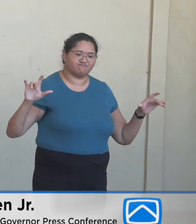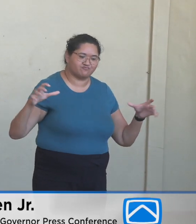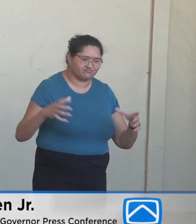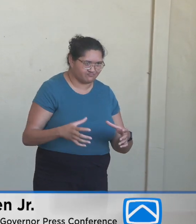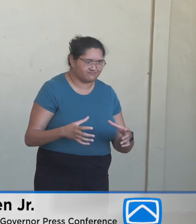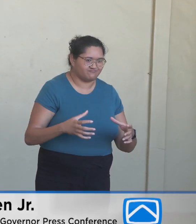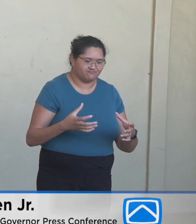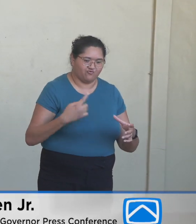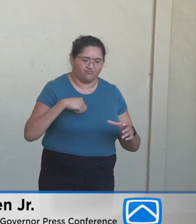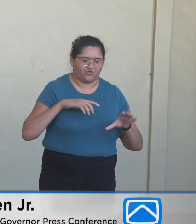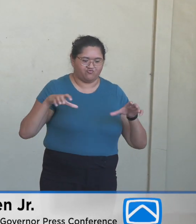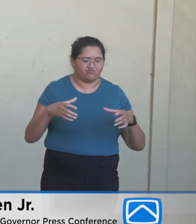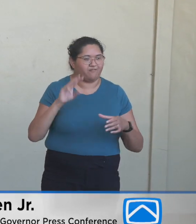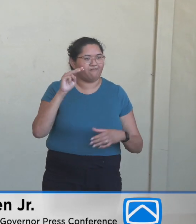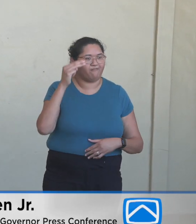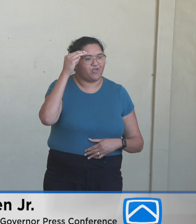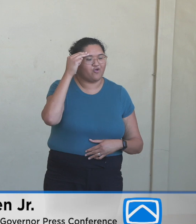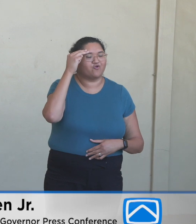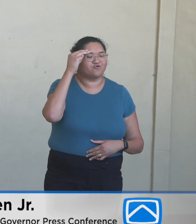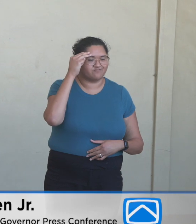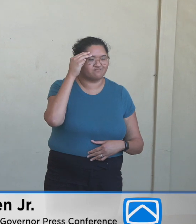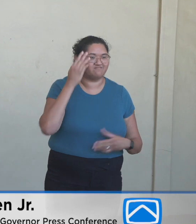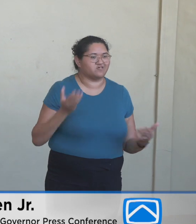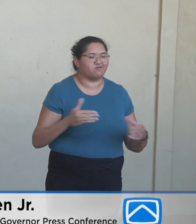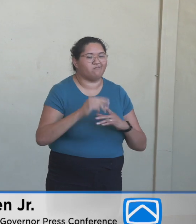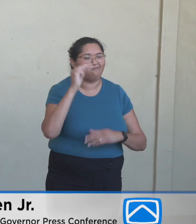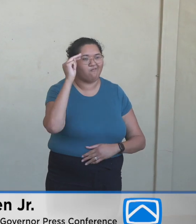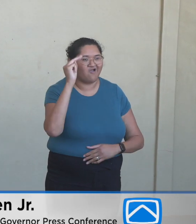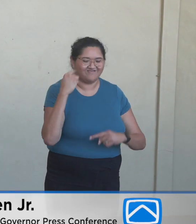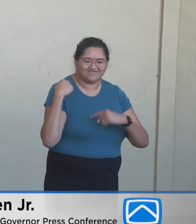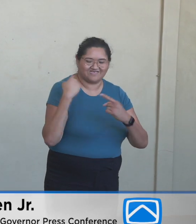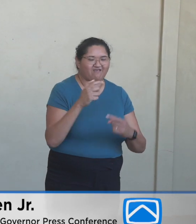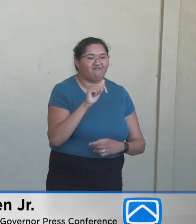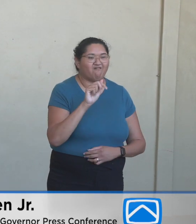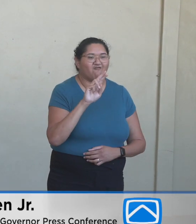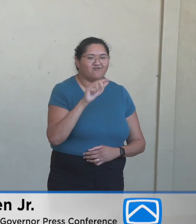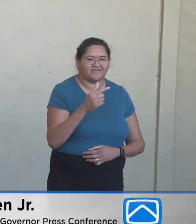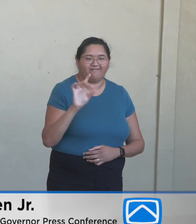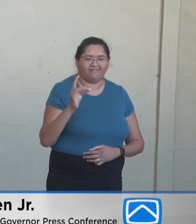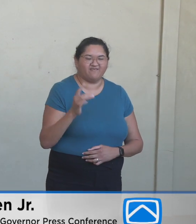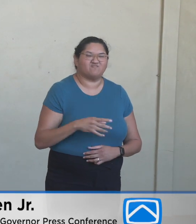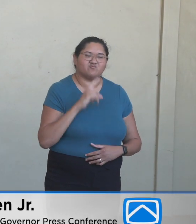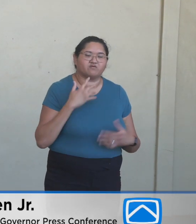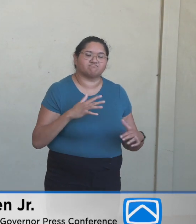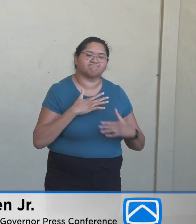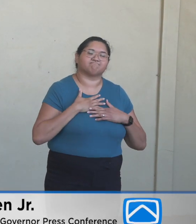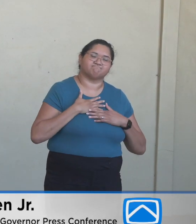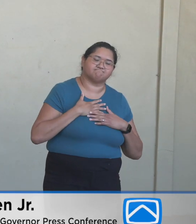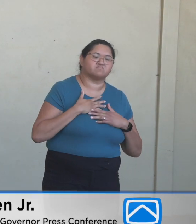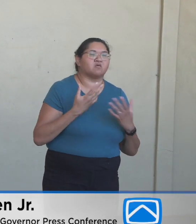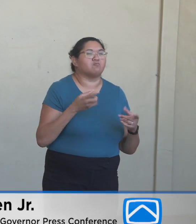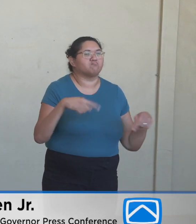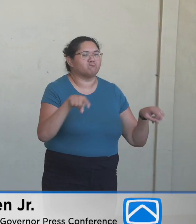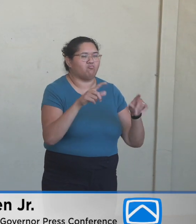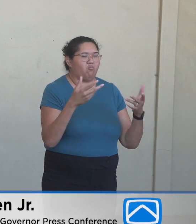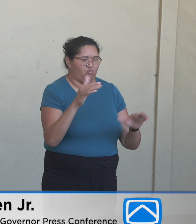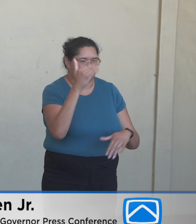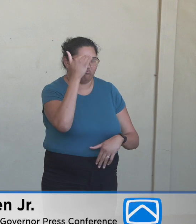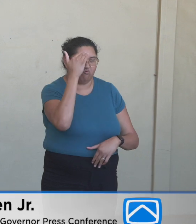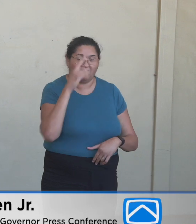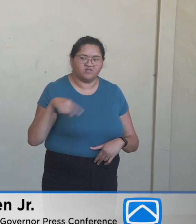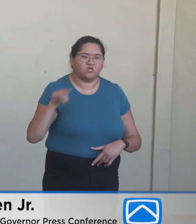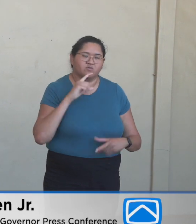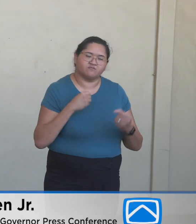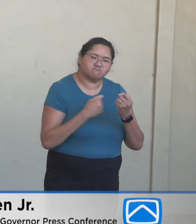assemble as a group of mayors on Maui since August 8th. So it meant a lot. You probably all know that they have